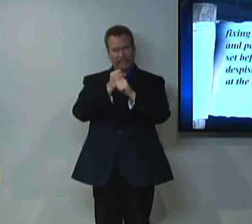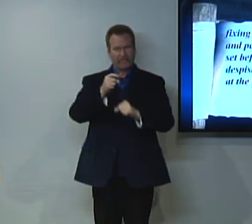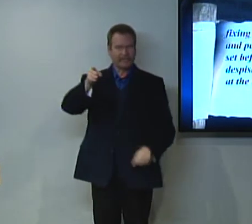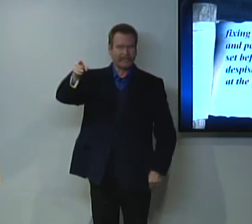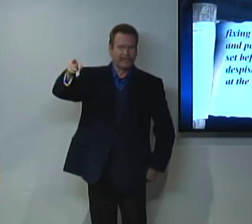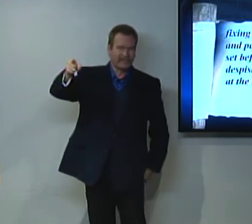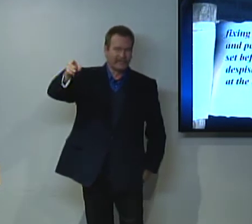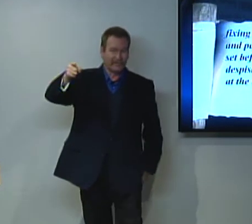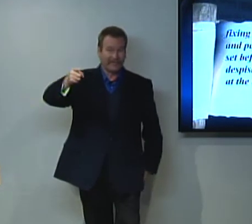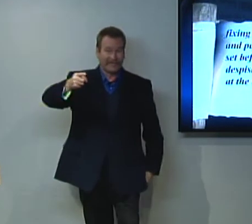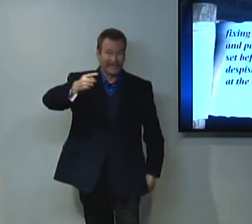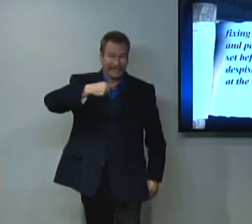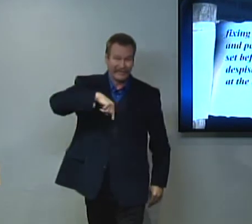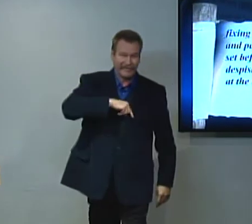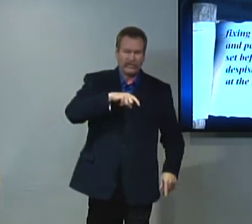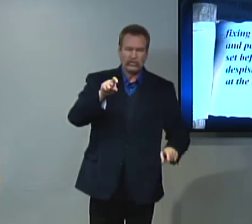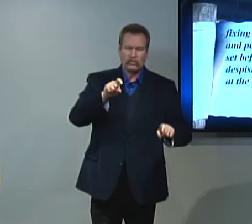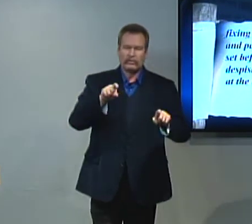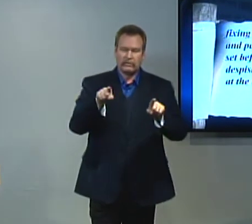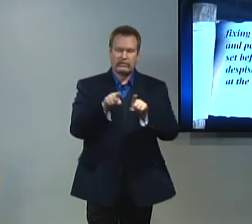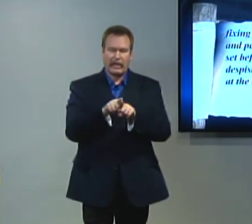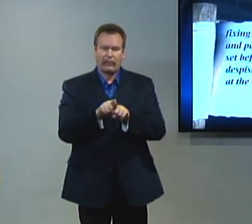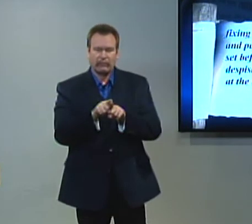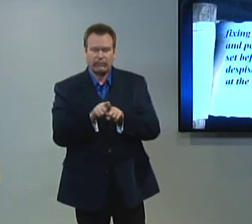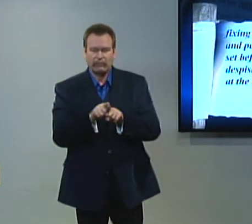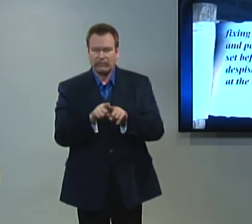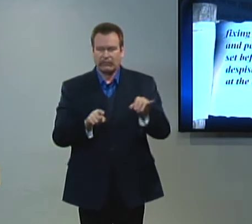He is the author and perfecter of our faith.